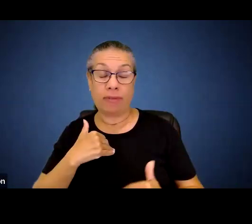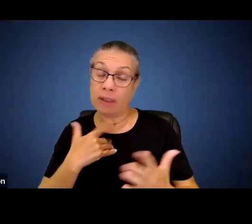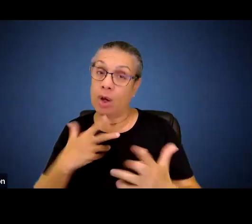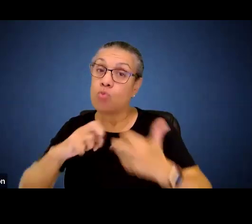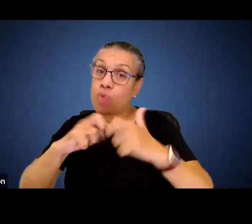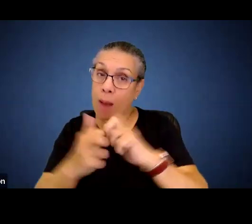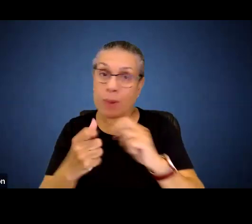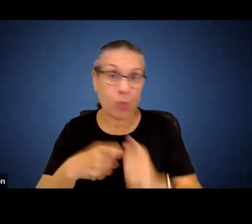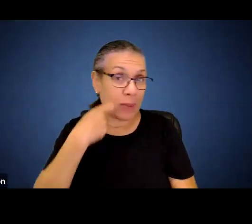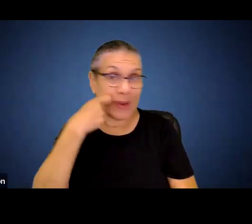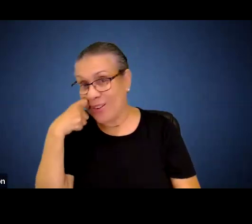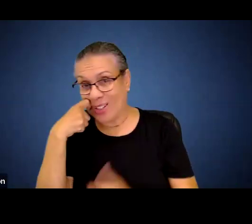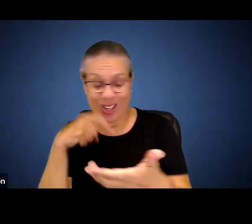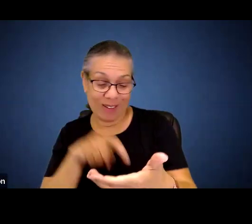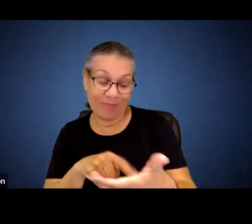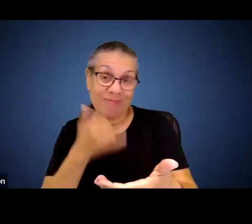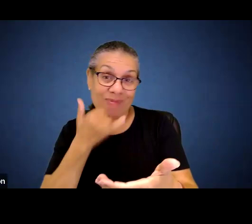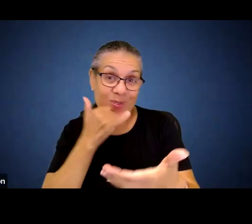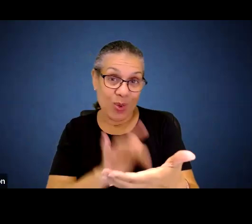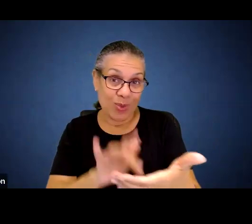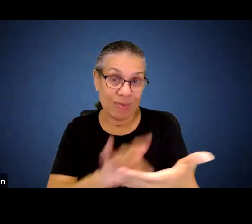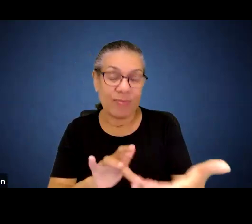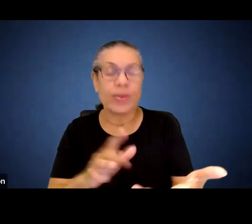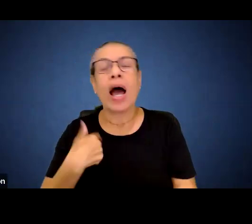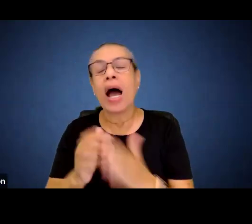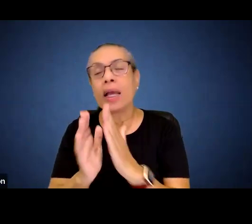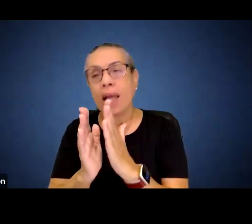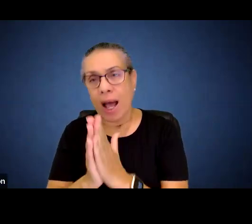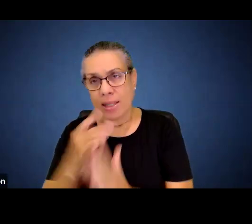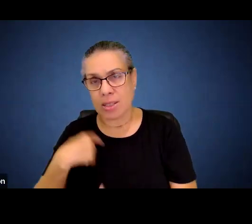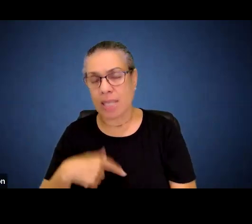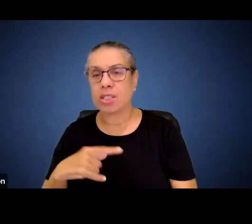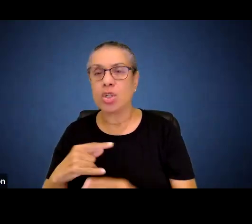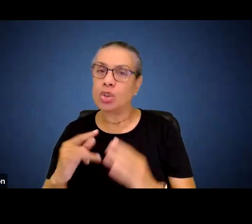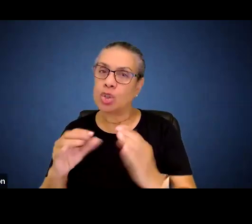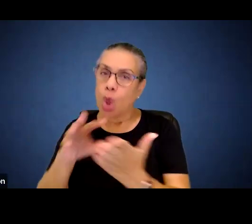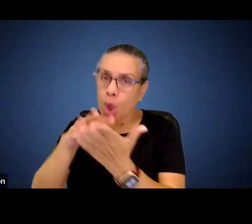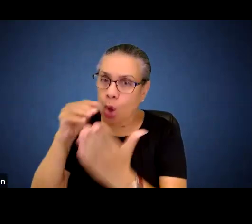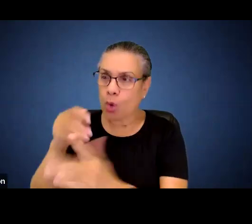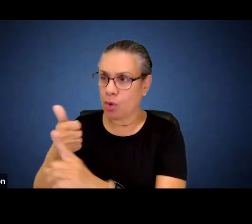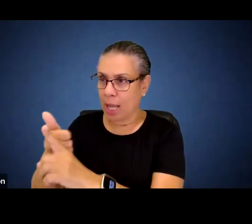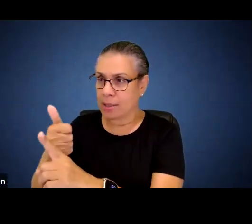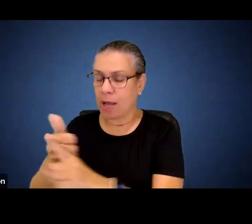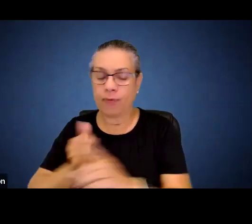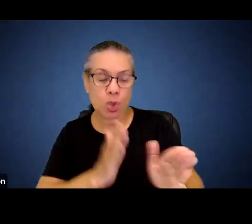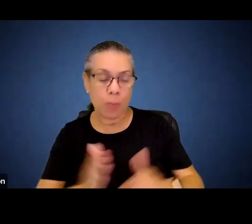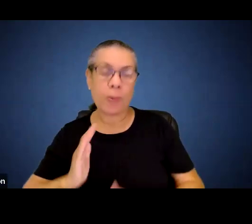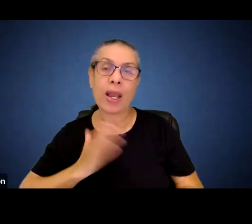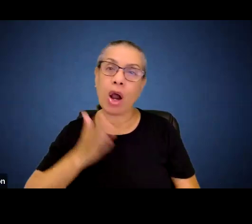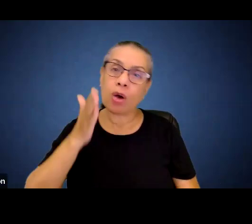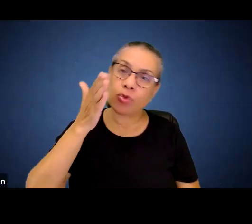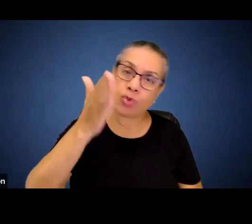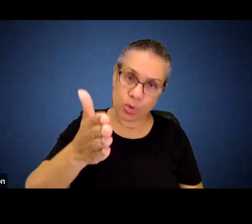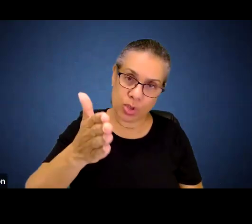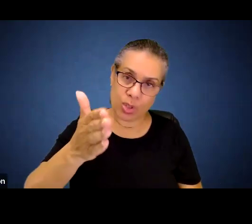we are all susceptible to the addictive aspects of being online. I implore us to continue to educate ourselves so we can properly prepare the youth of today for the world of